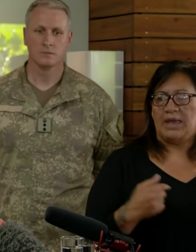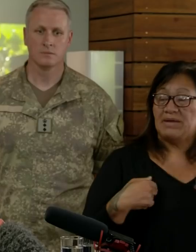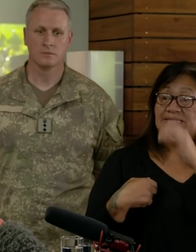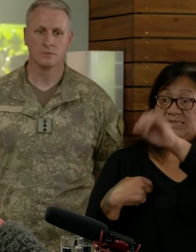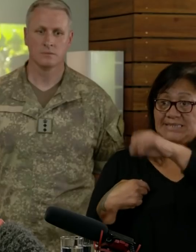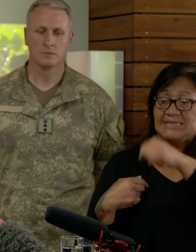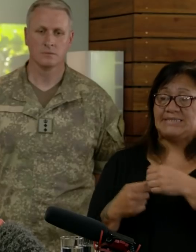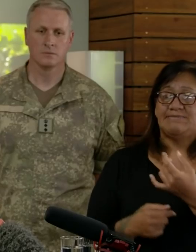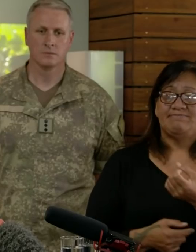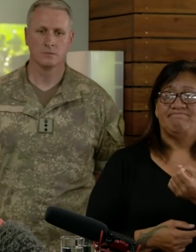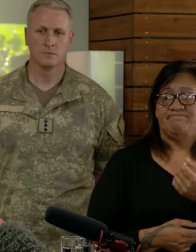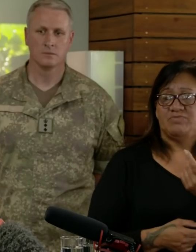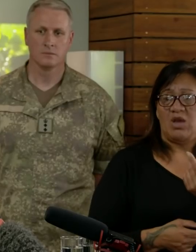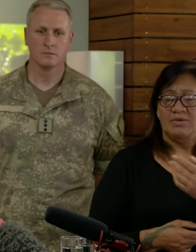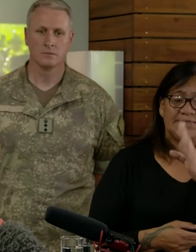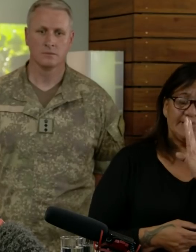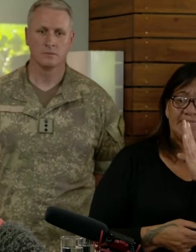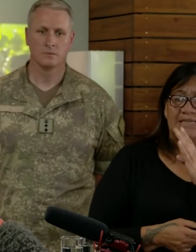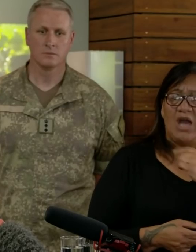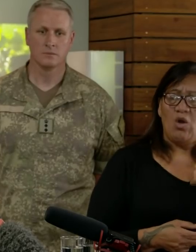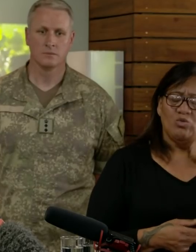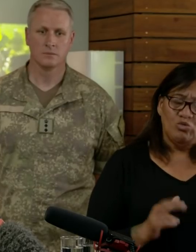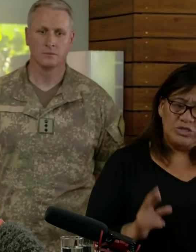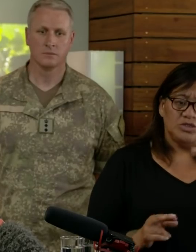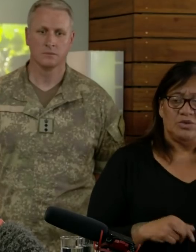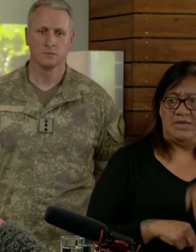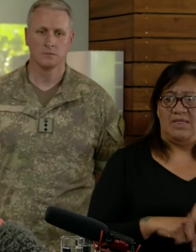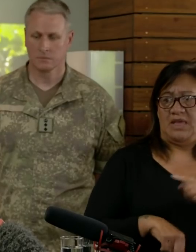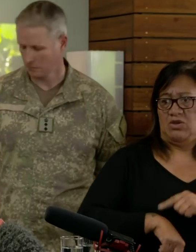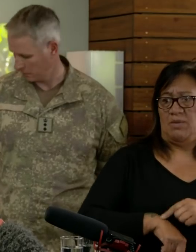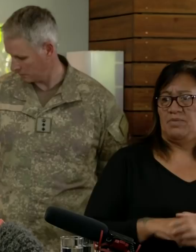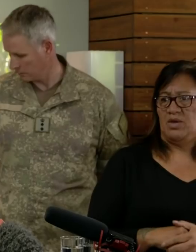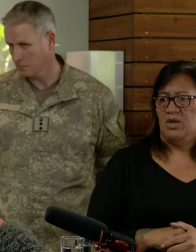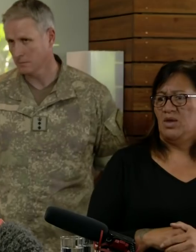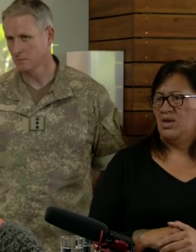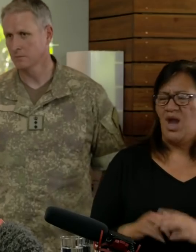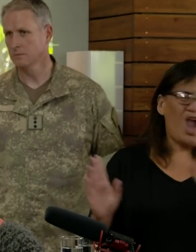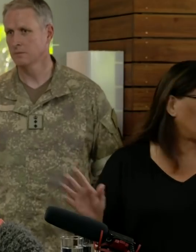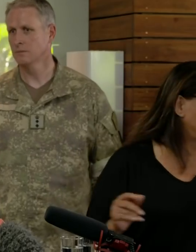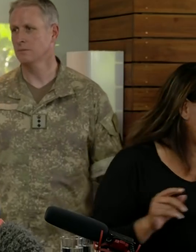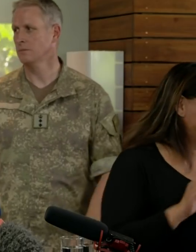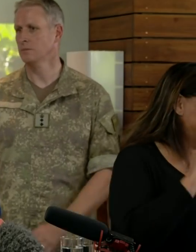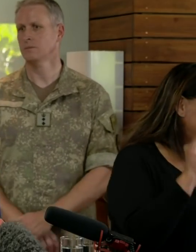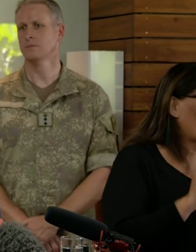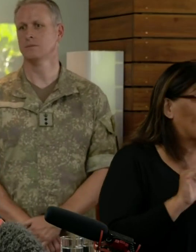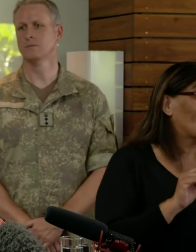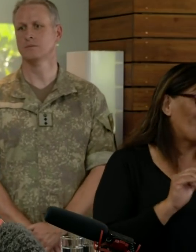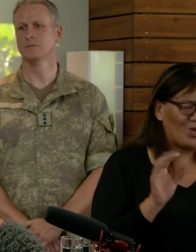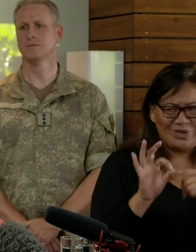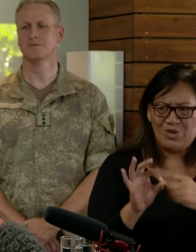yeah, I very much would have preferred to be here at the time. Sorry, Clinton, I know this is terrible. There's always one more